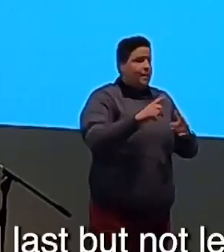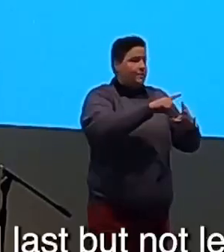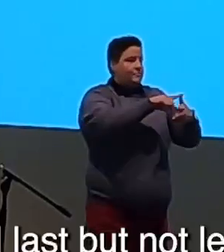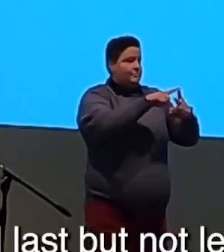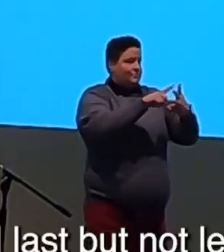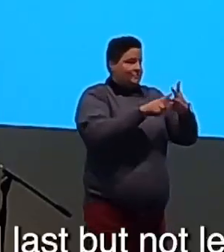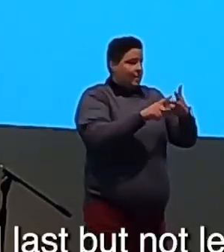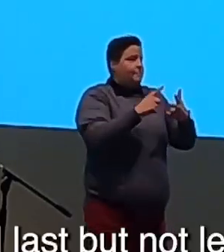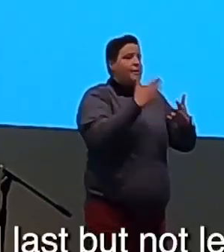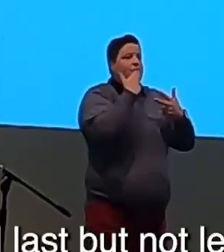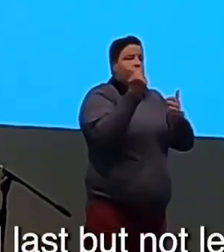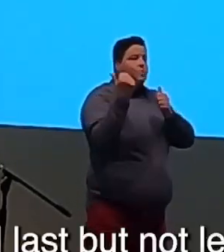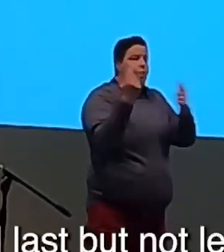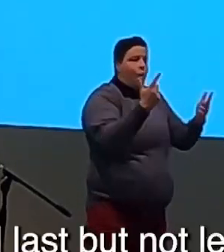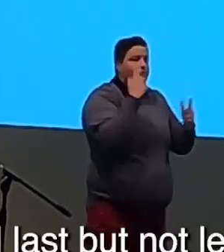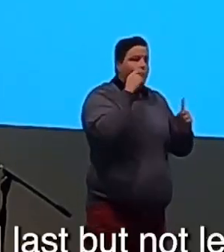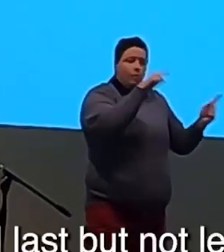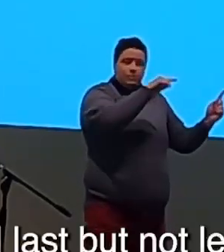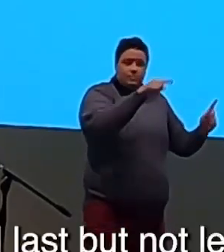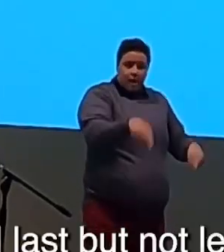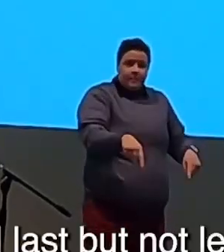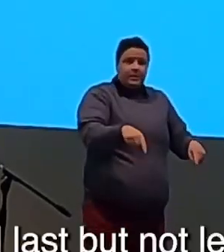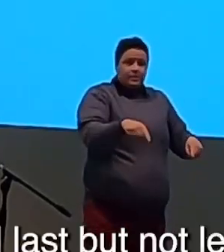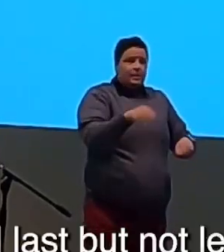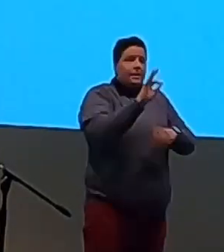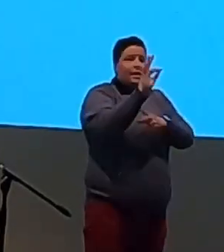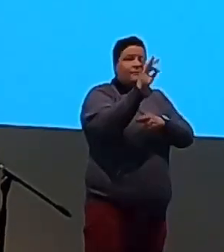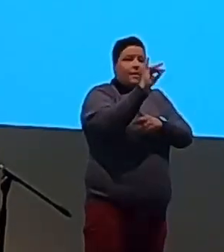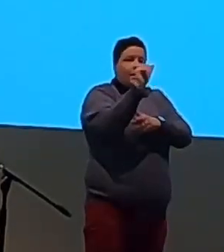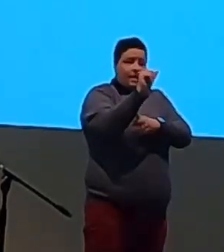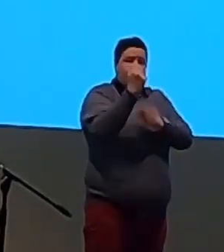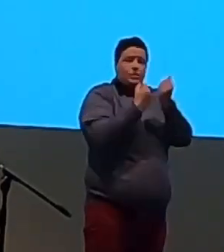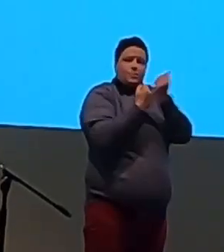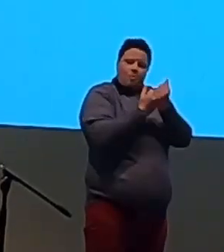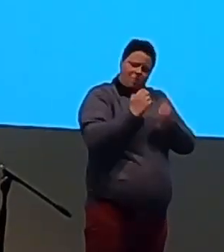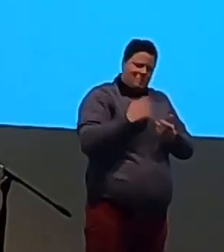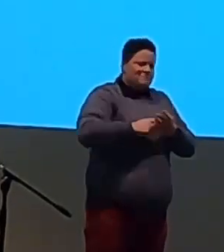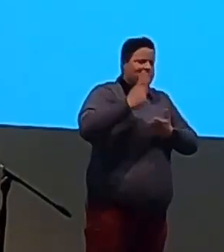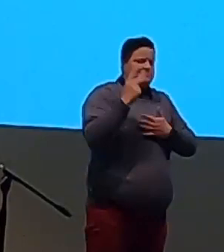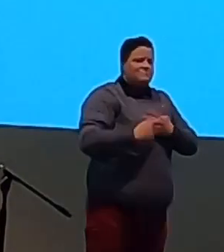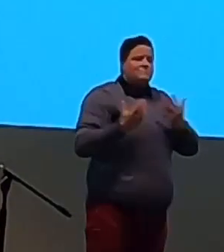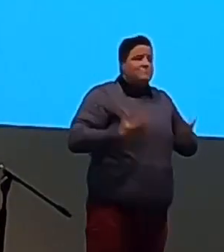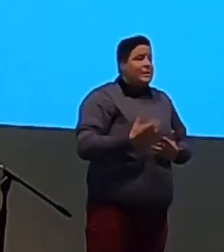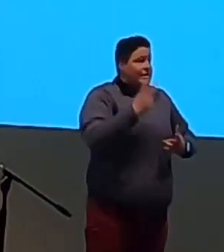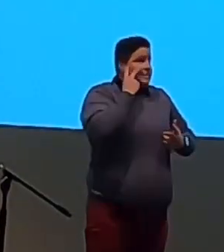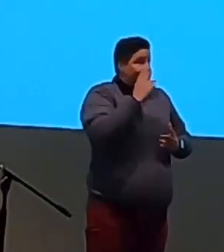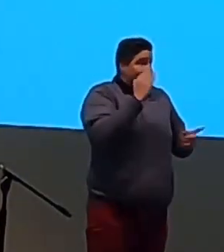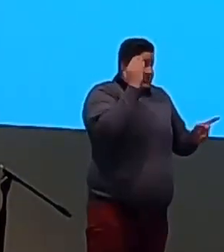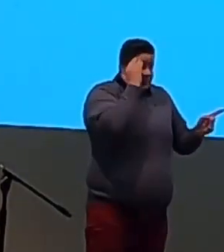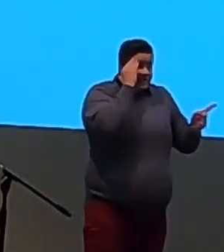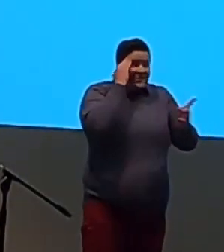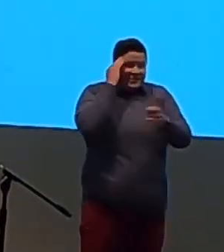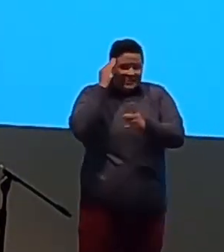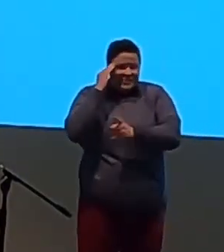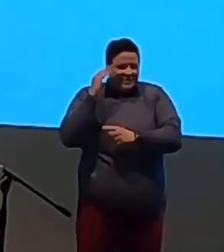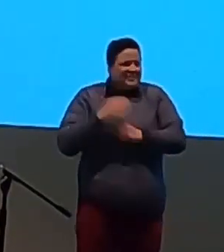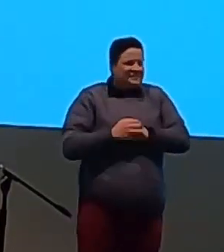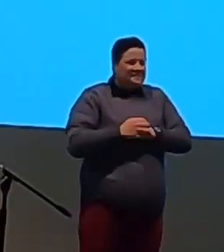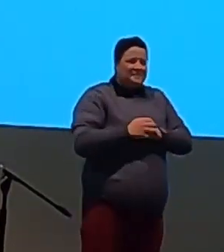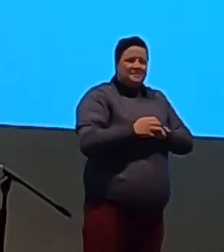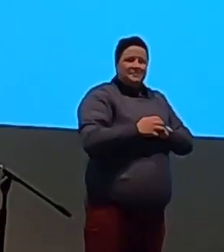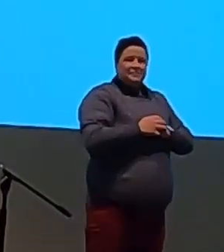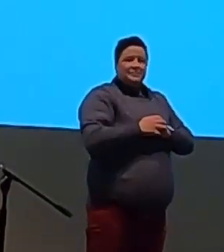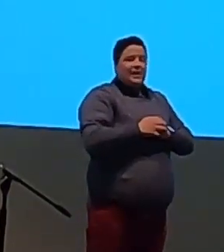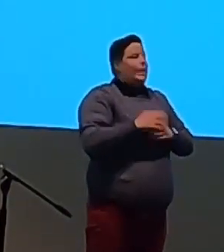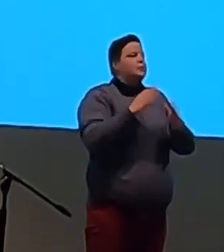least, thank you all for coming to the FIA and supporting our programs. I see so many familiar faces, and it's great